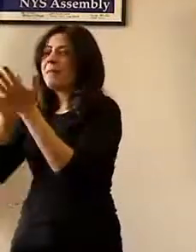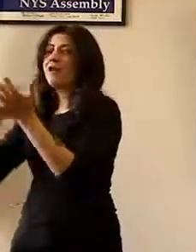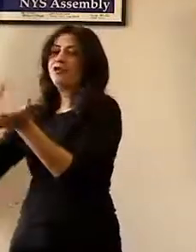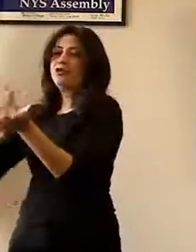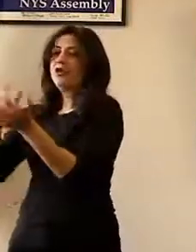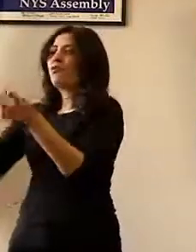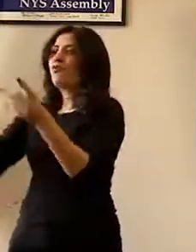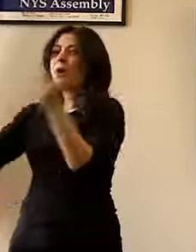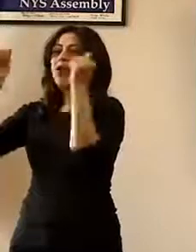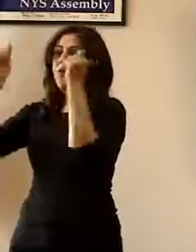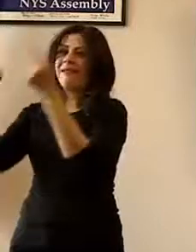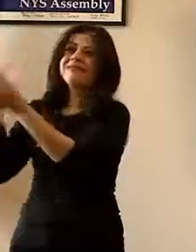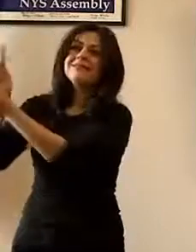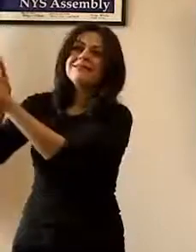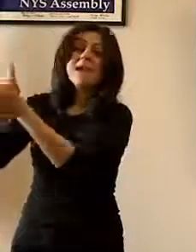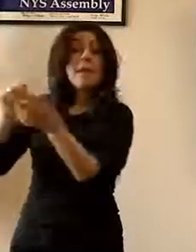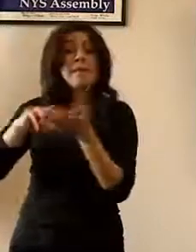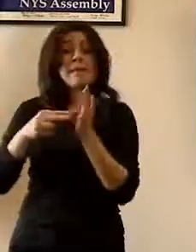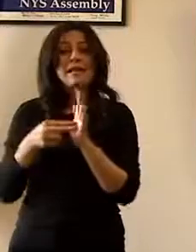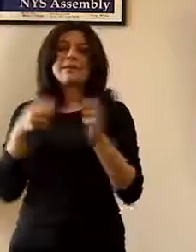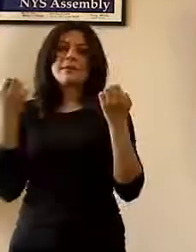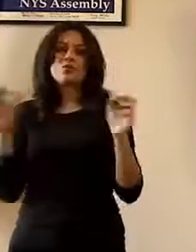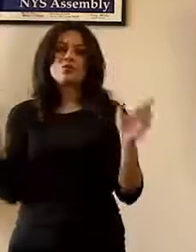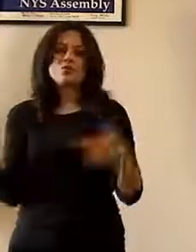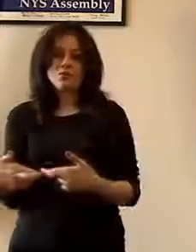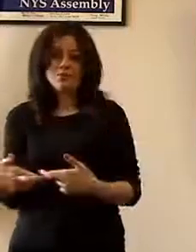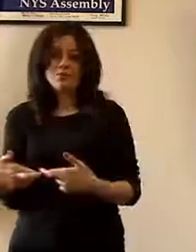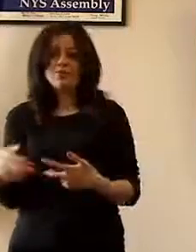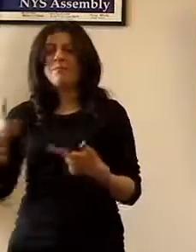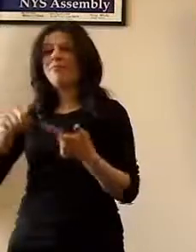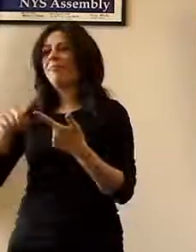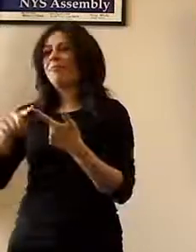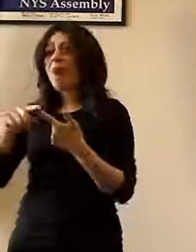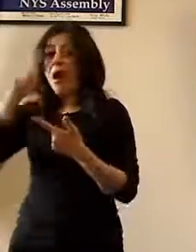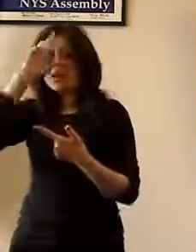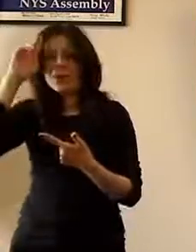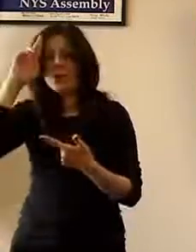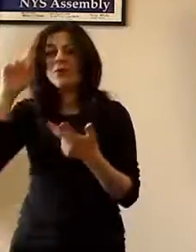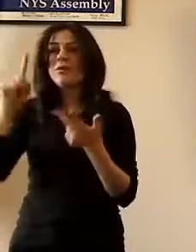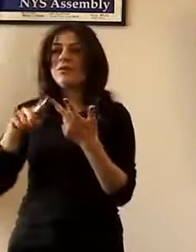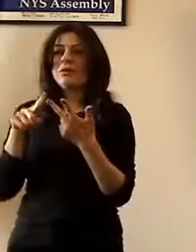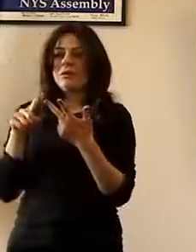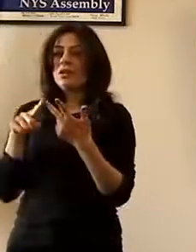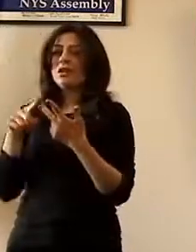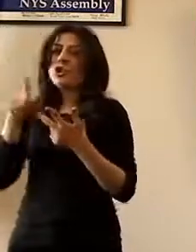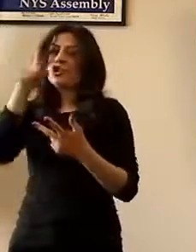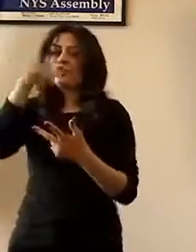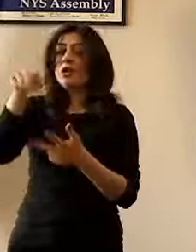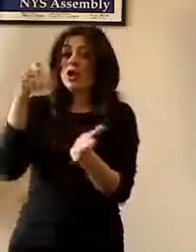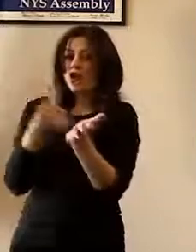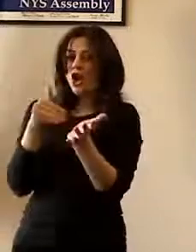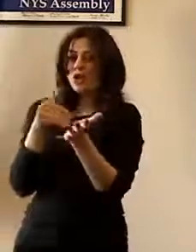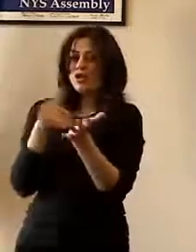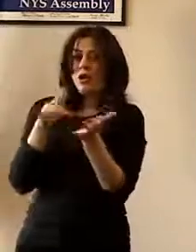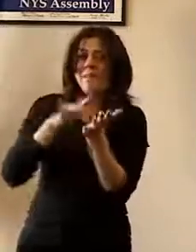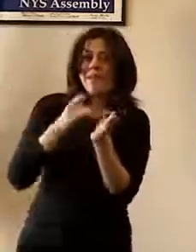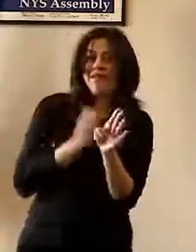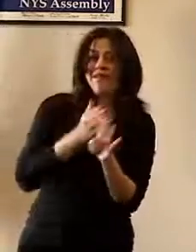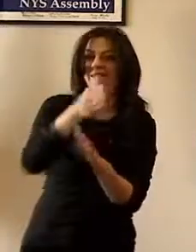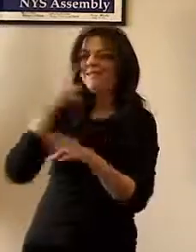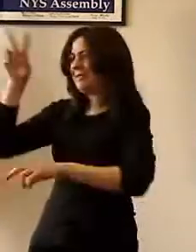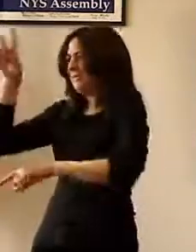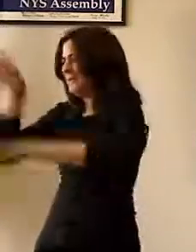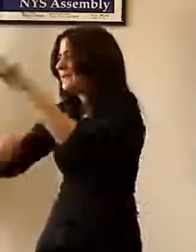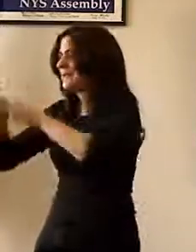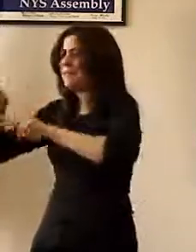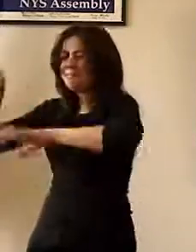right away. Okay. Meaning, go to the emergency room, go to the hospital to get evaluated. And so we had a question come